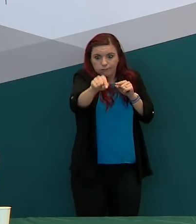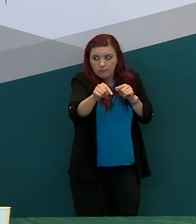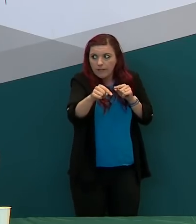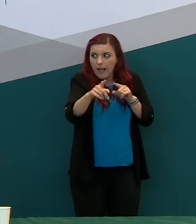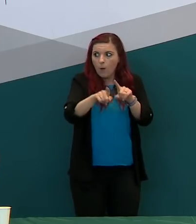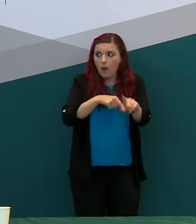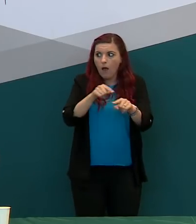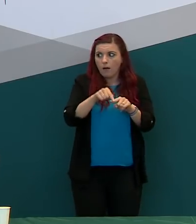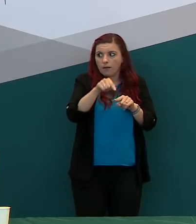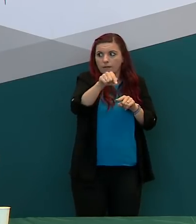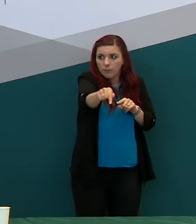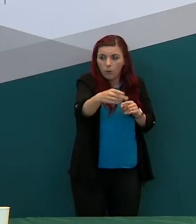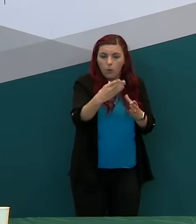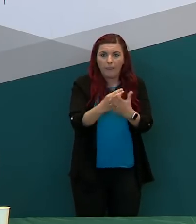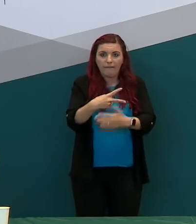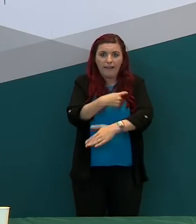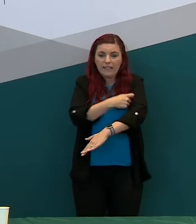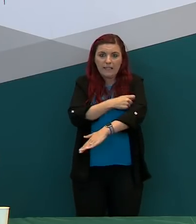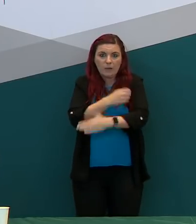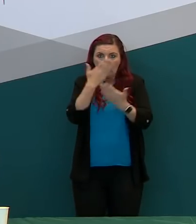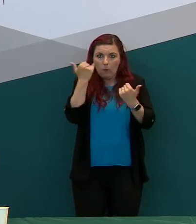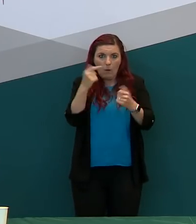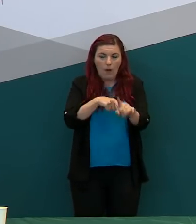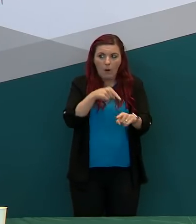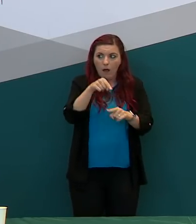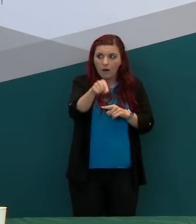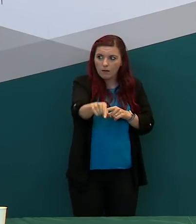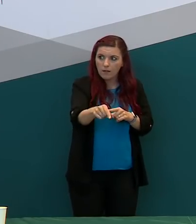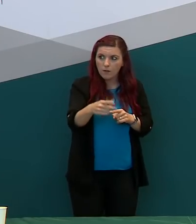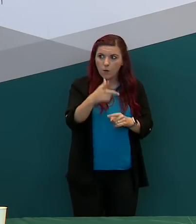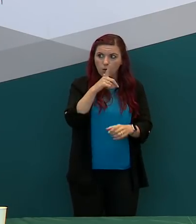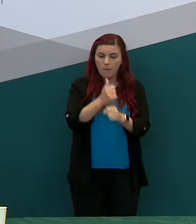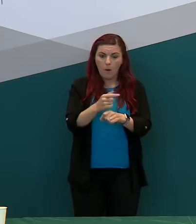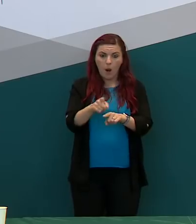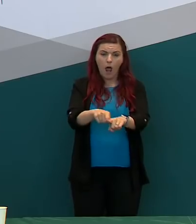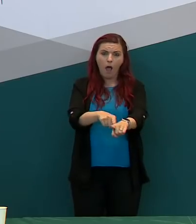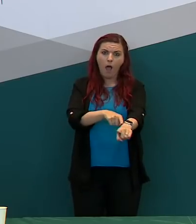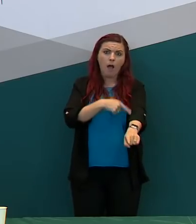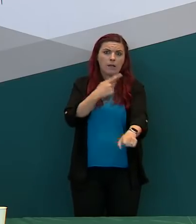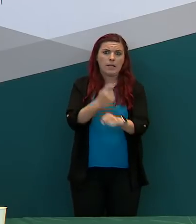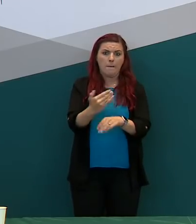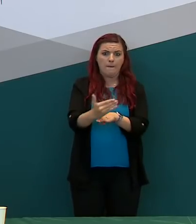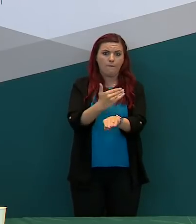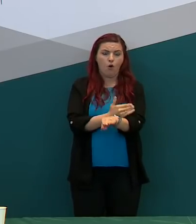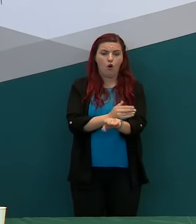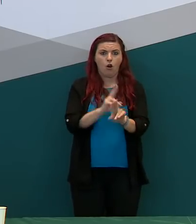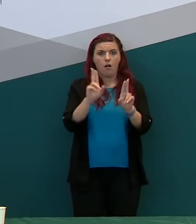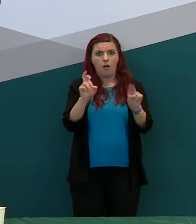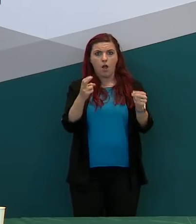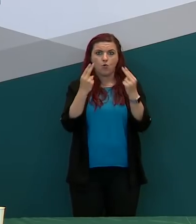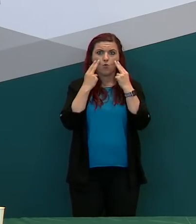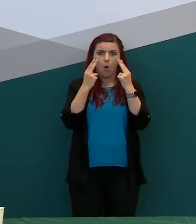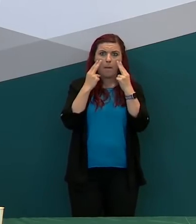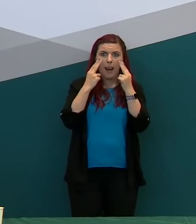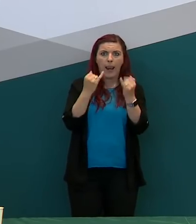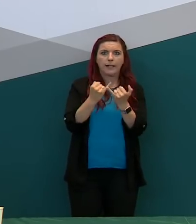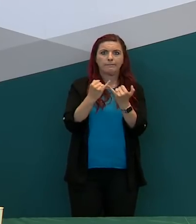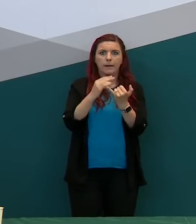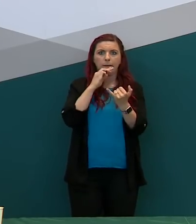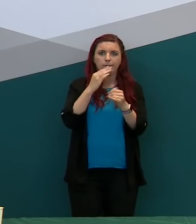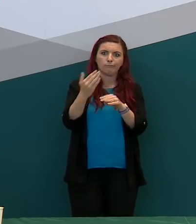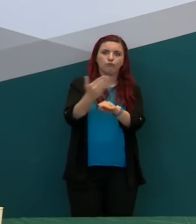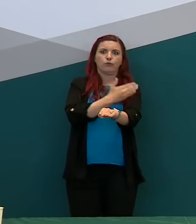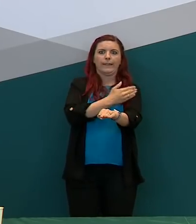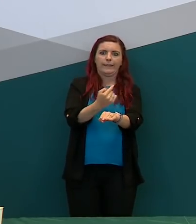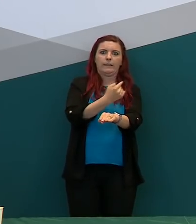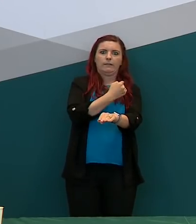like we're an awful long time, possibly, before we get back to normality, by which I mean pre-mid-March. And are